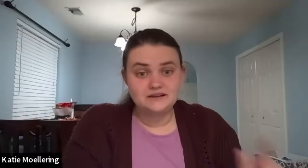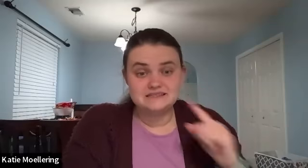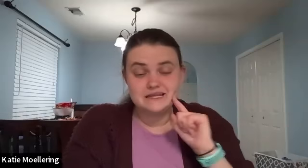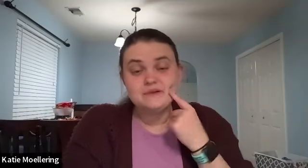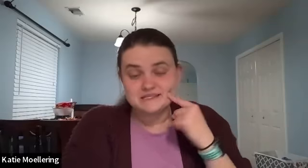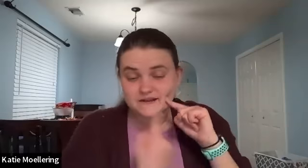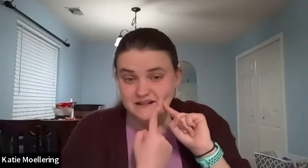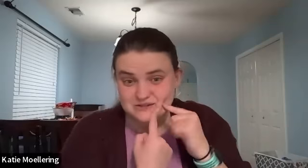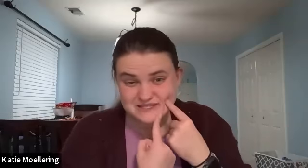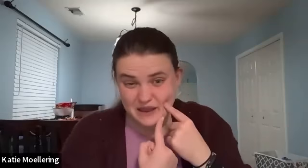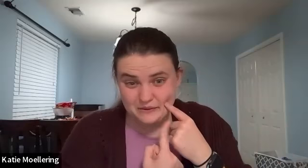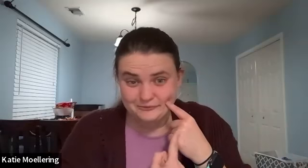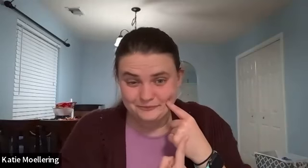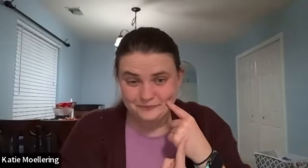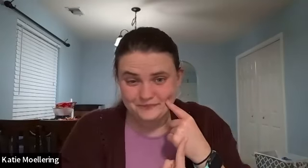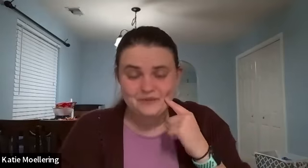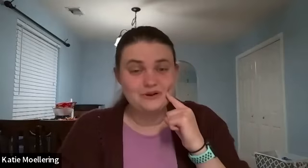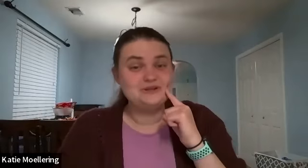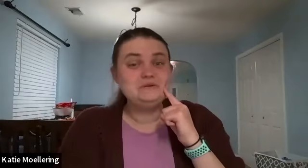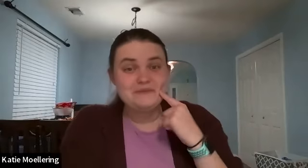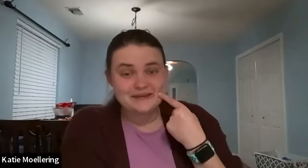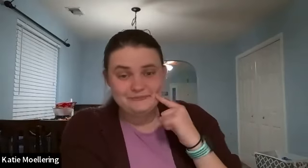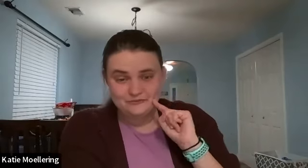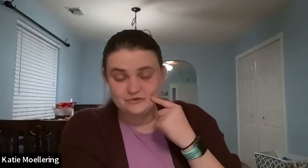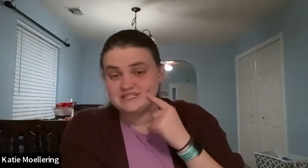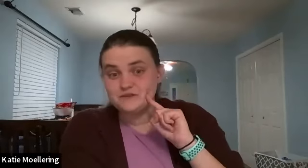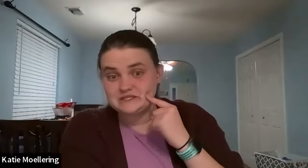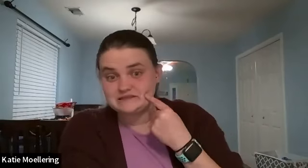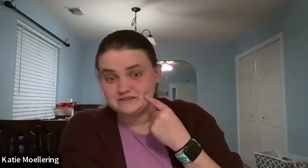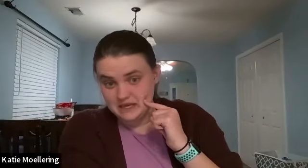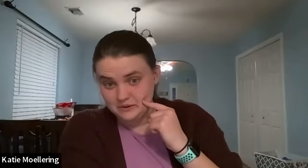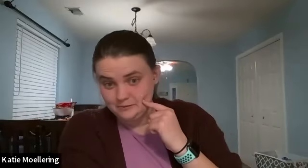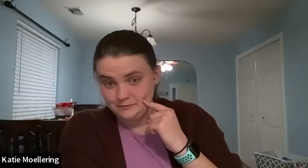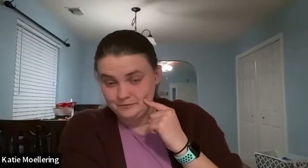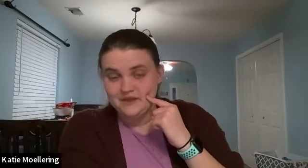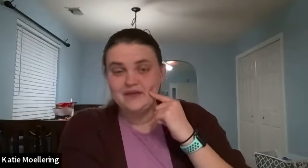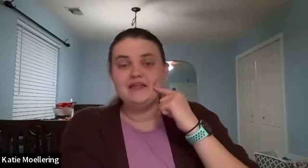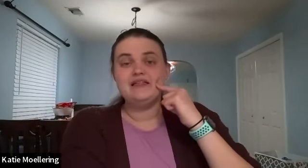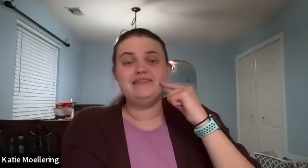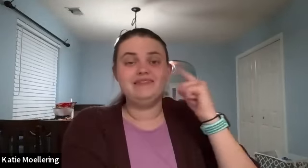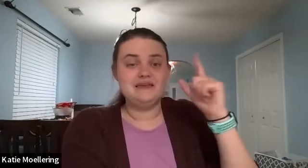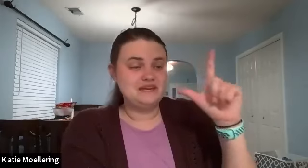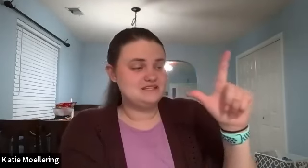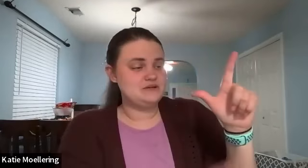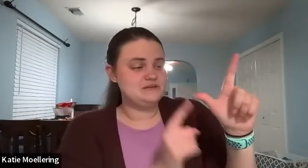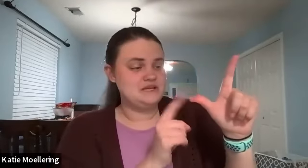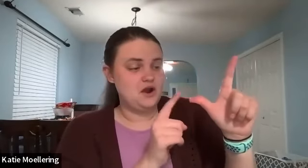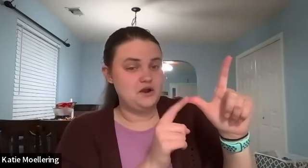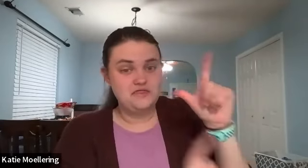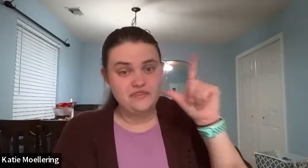because lemon is very close with sour, we're going to do lemon. So this is first sour. Lemon is going to be our